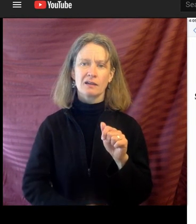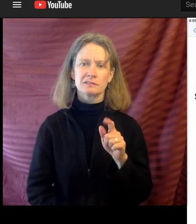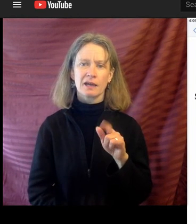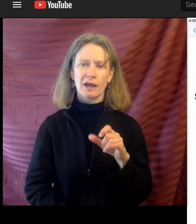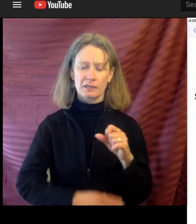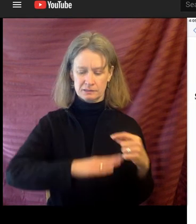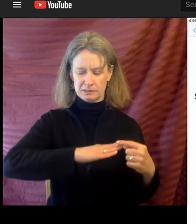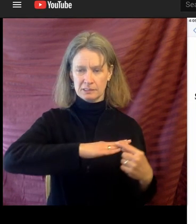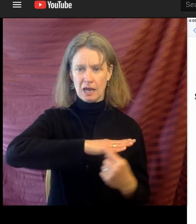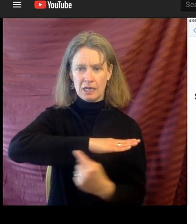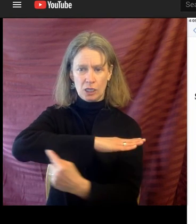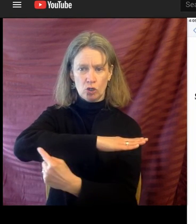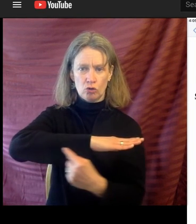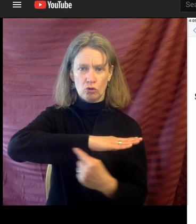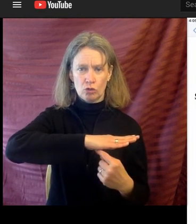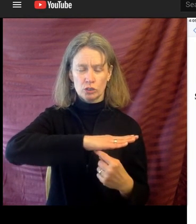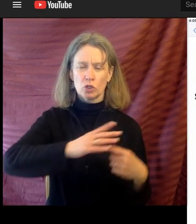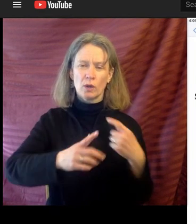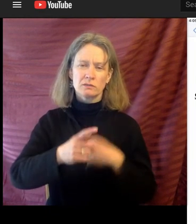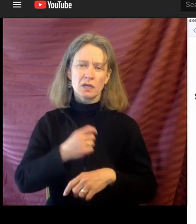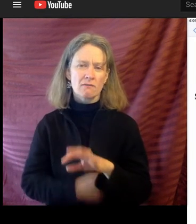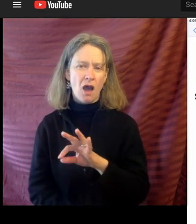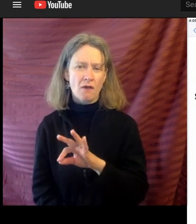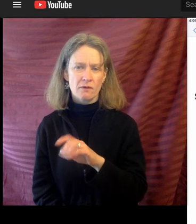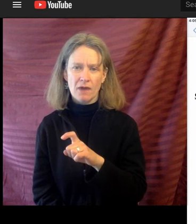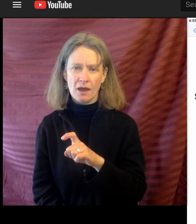going to put 0.